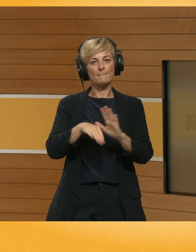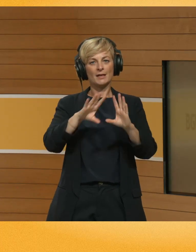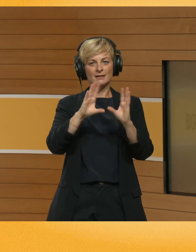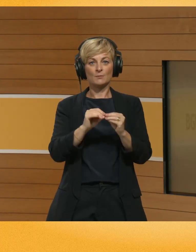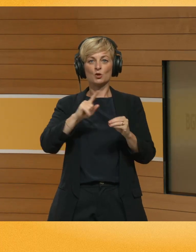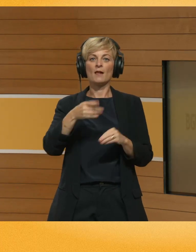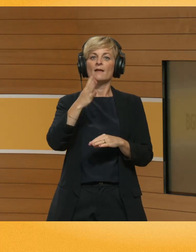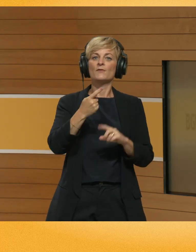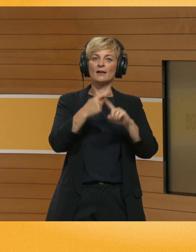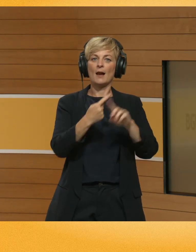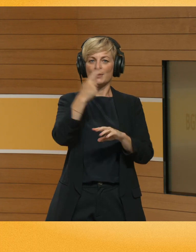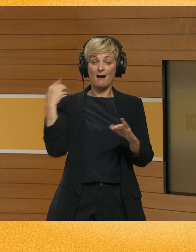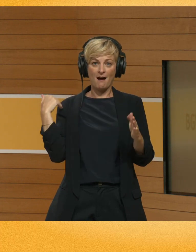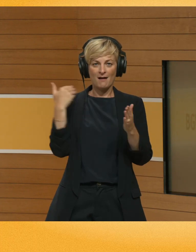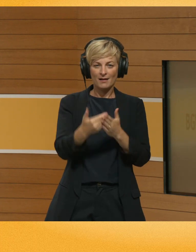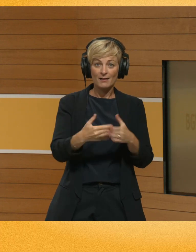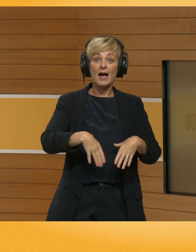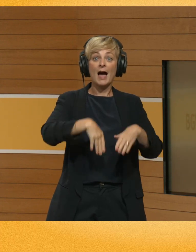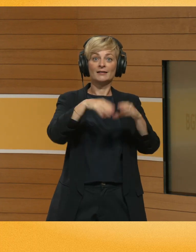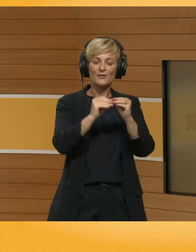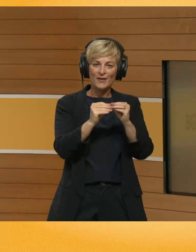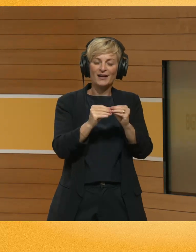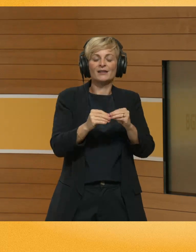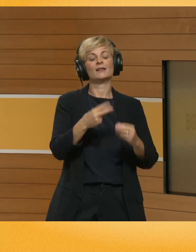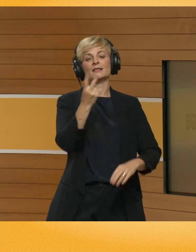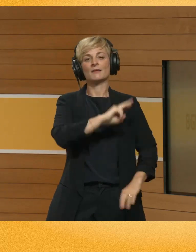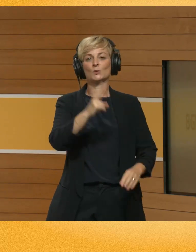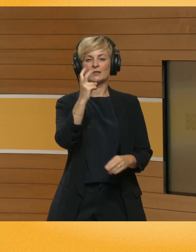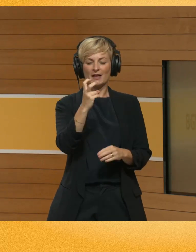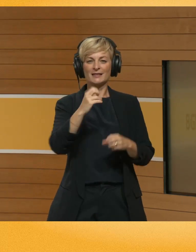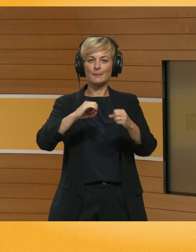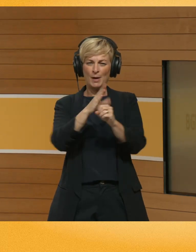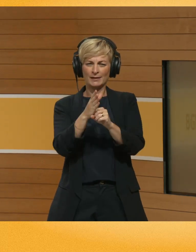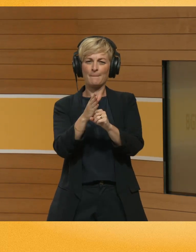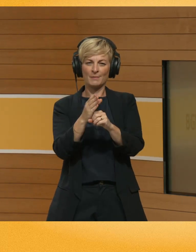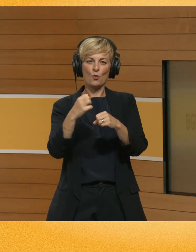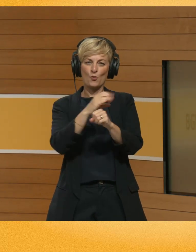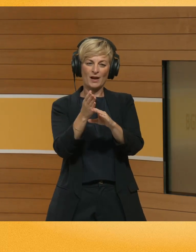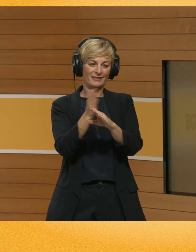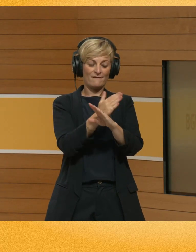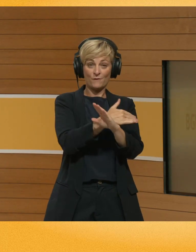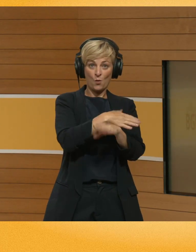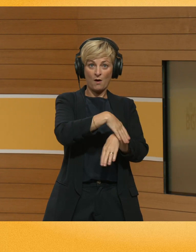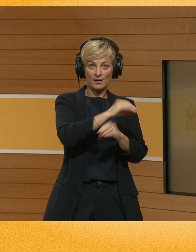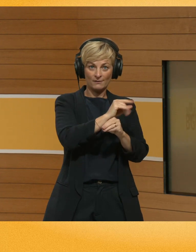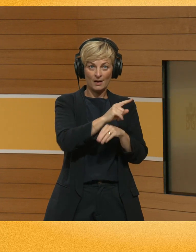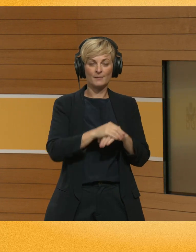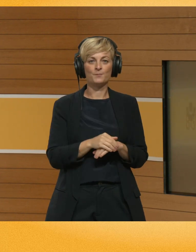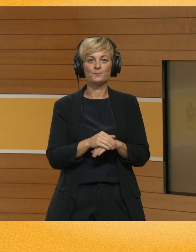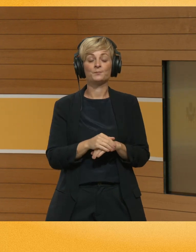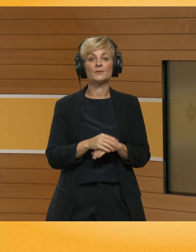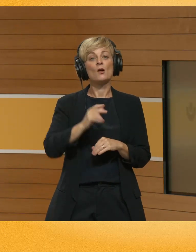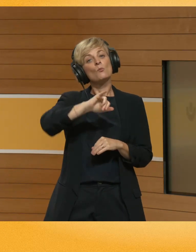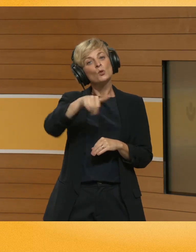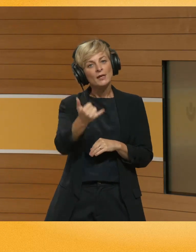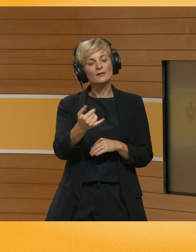happened, and we will officially, so the project received funding from the European Commission, and the official